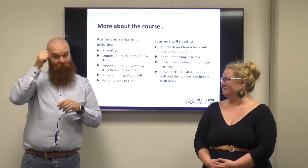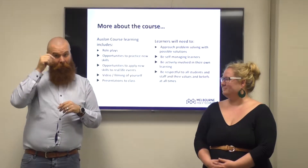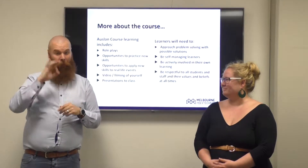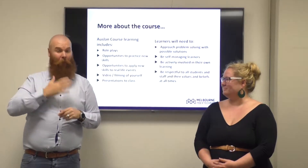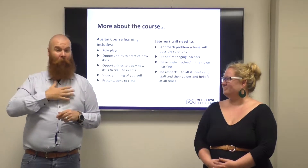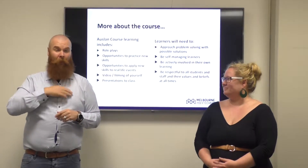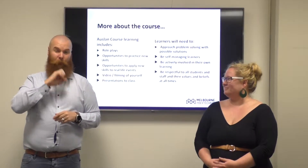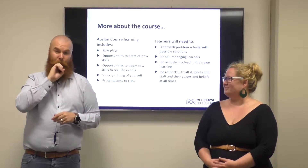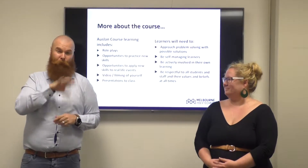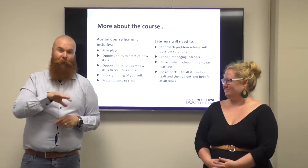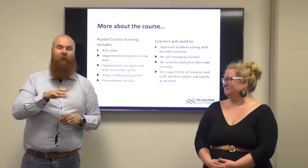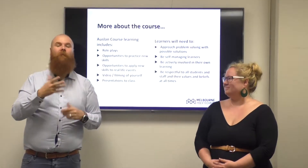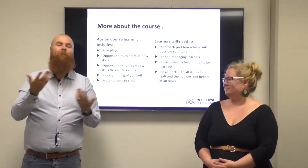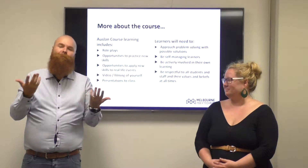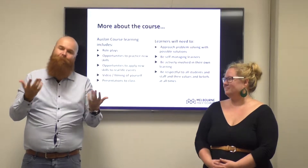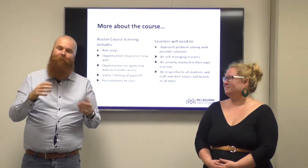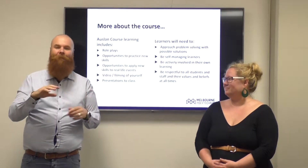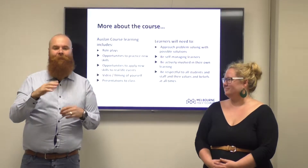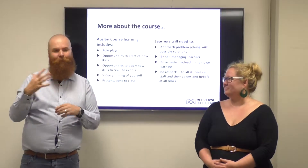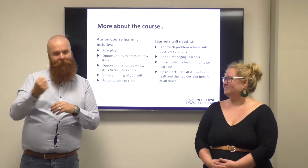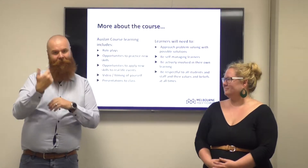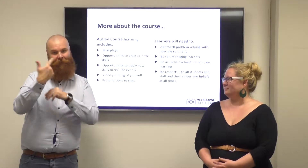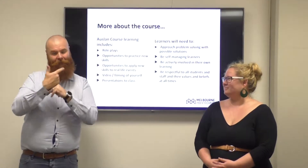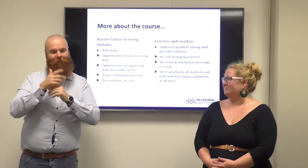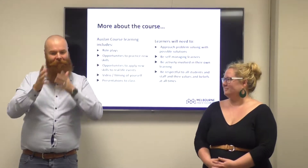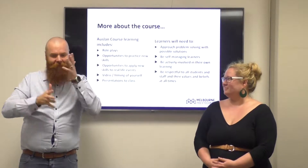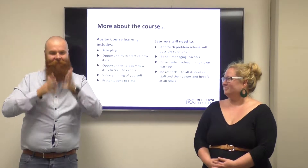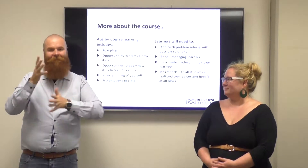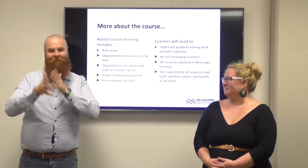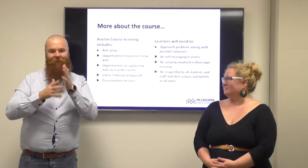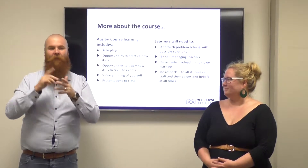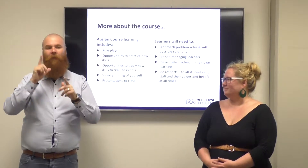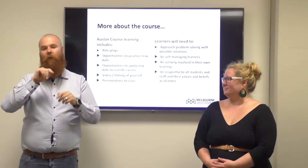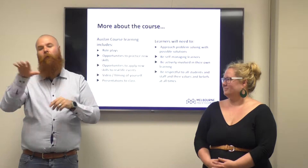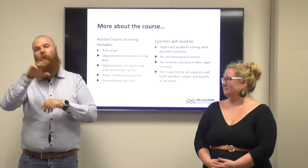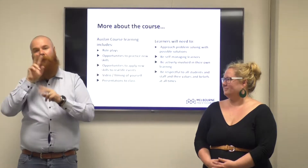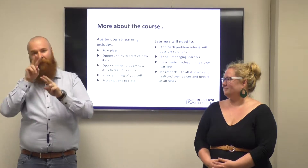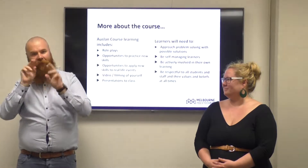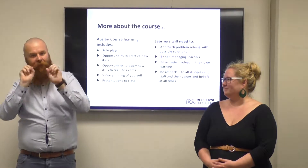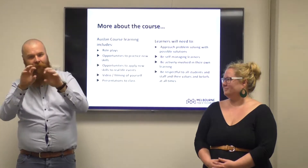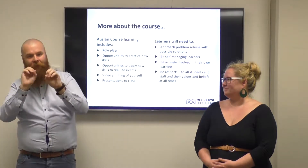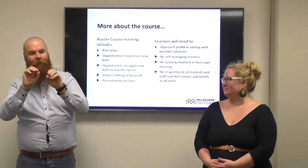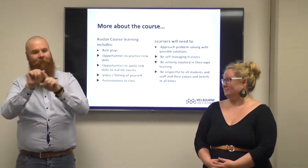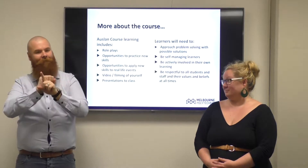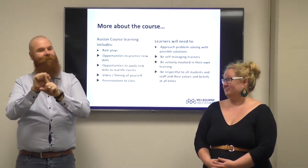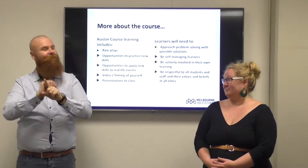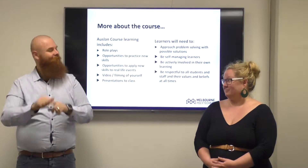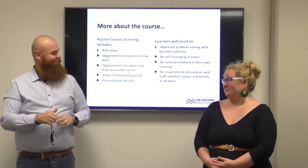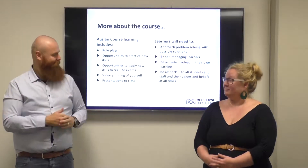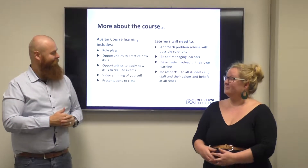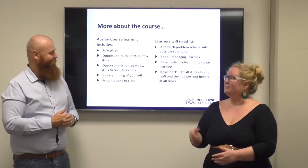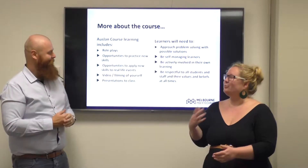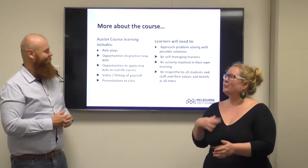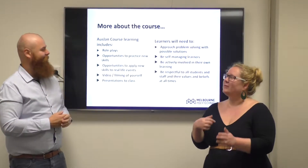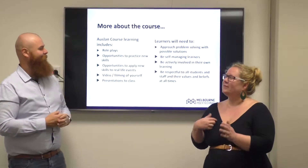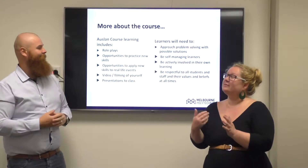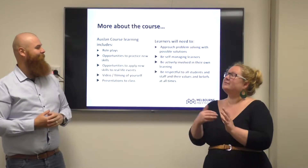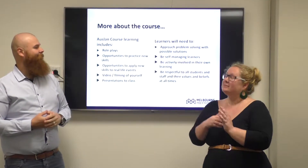hearing teachers might, like to record feedback with a red marker, but that's not how we deaf staff do it. We need to watch the video and